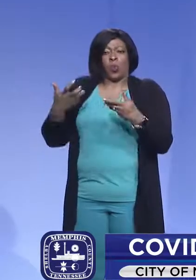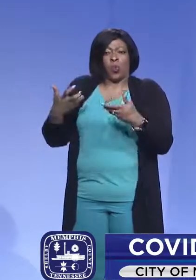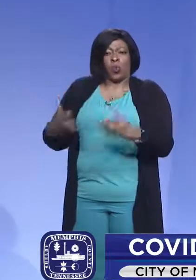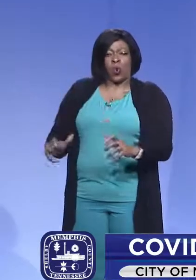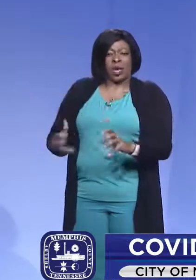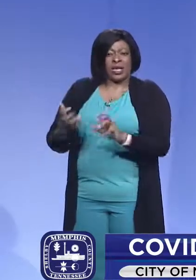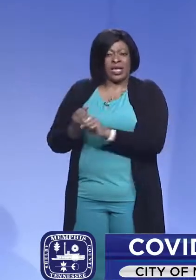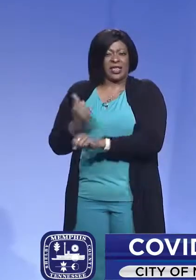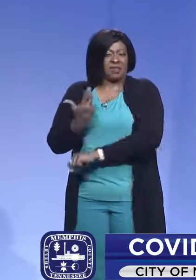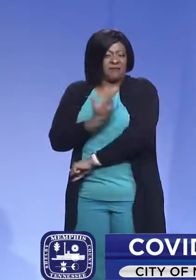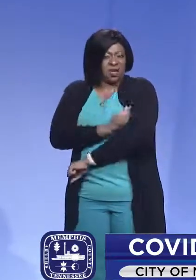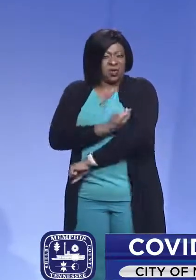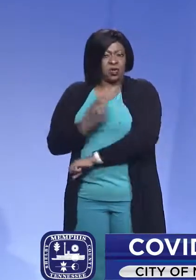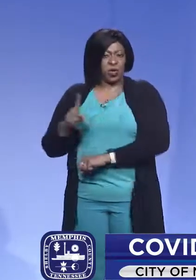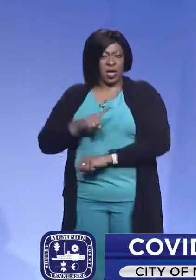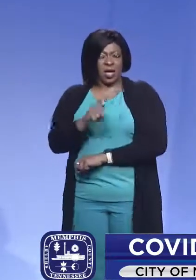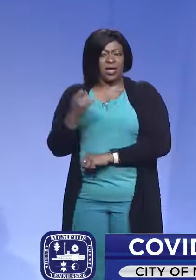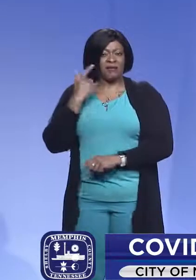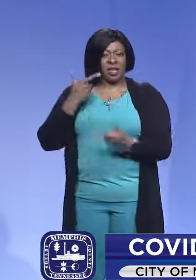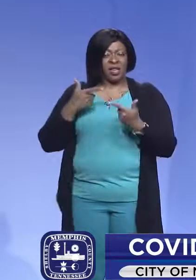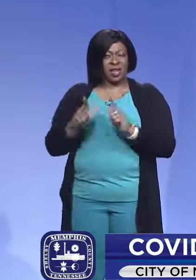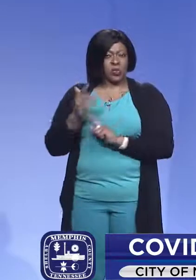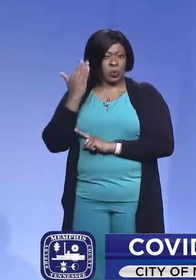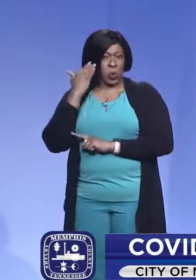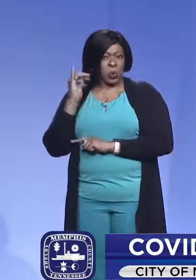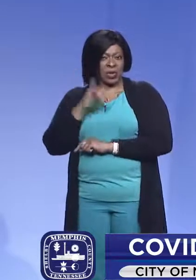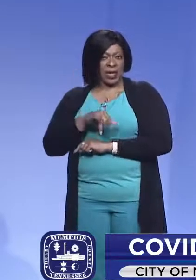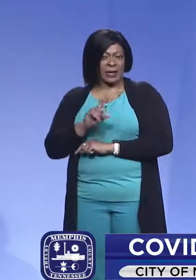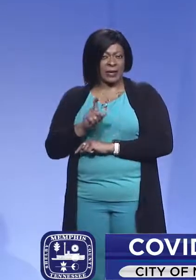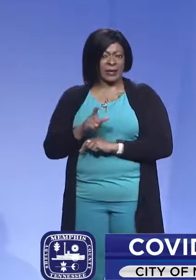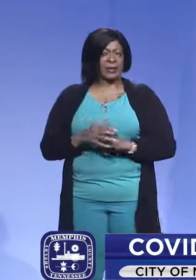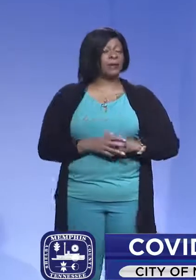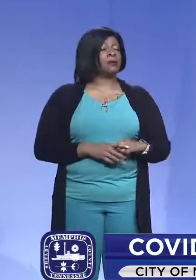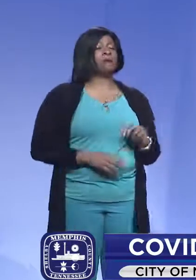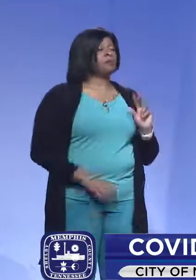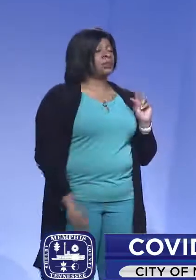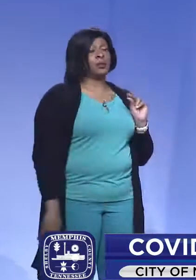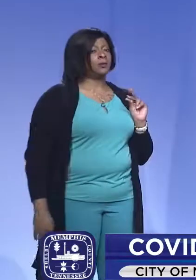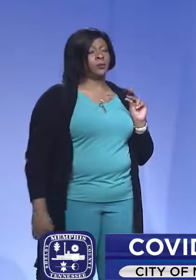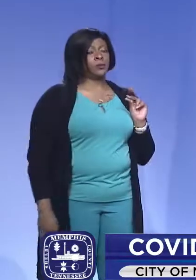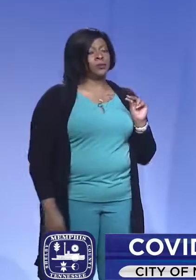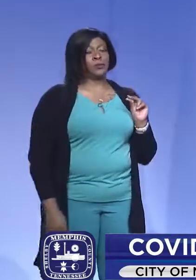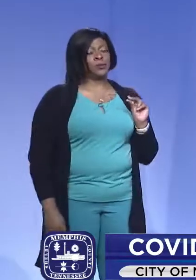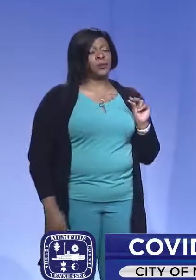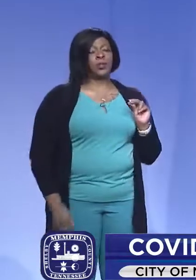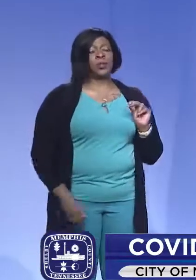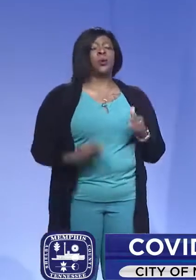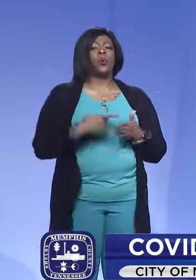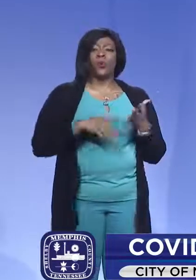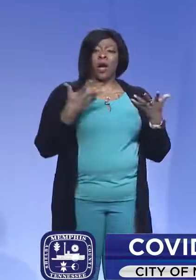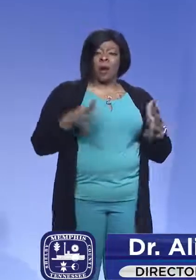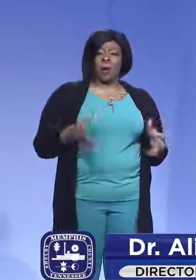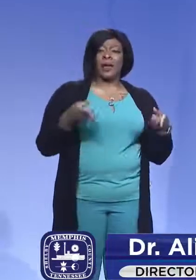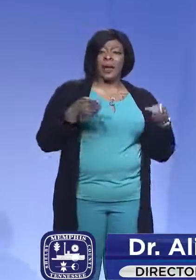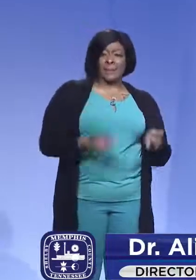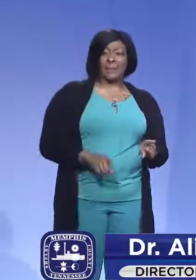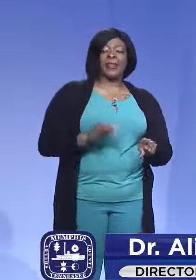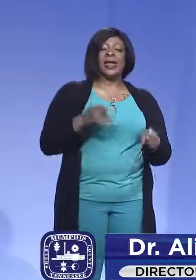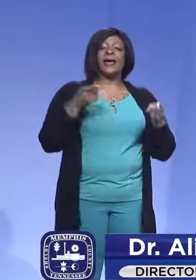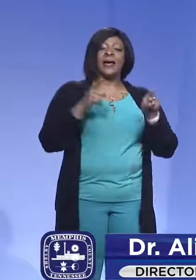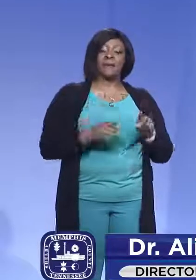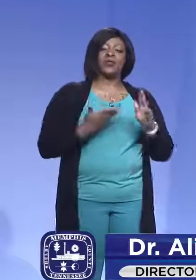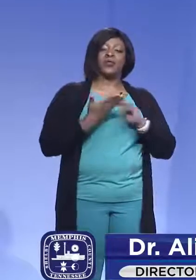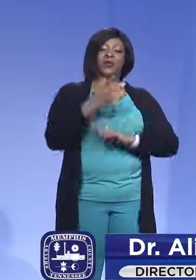to get it, do you ask that they let you know that? No. What has happened, and it's happened